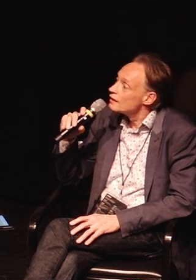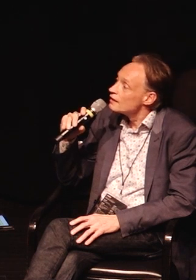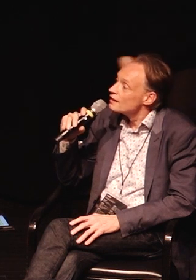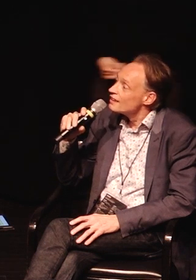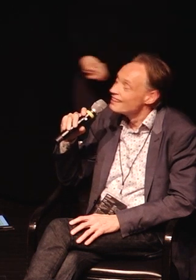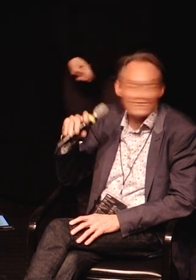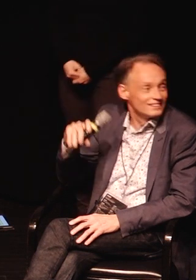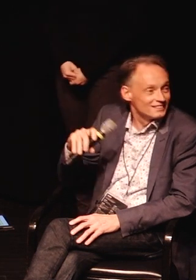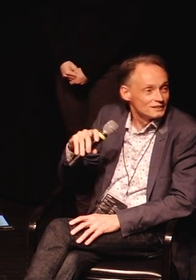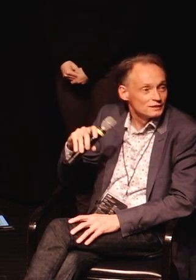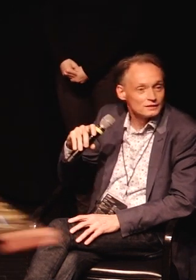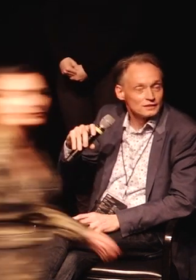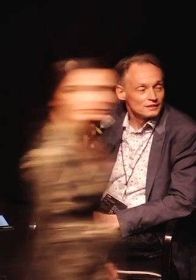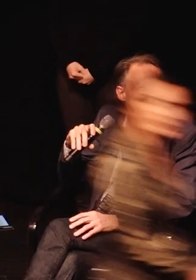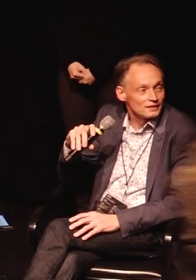Thank you for your patience.